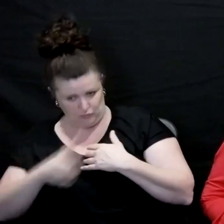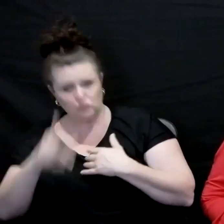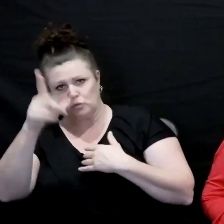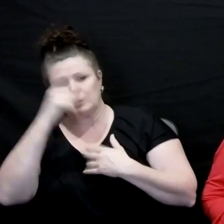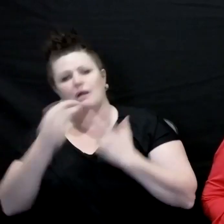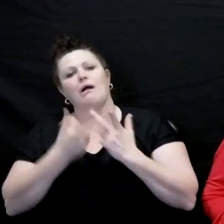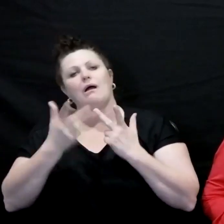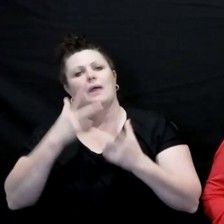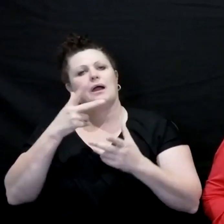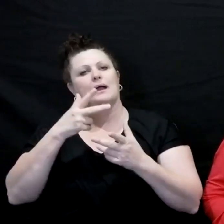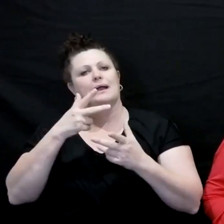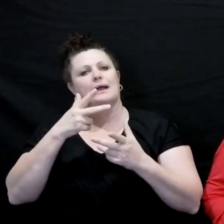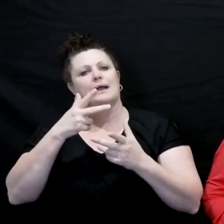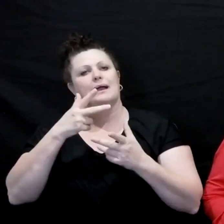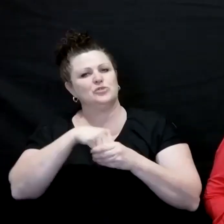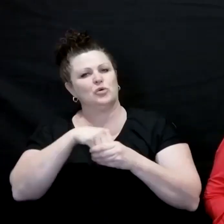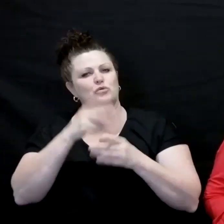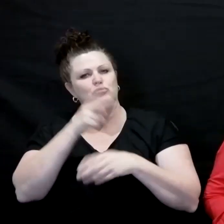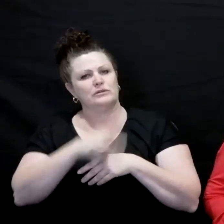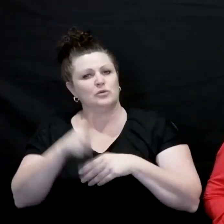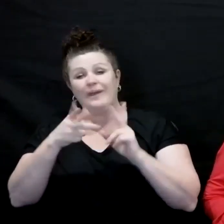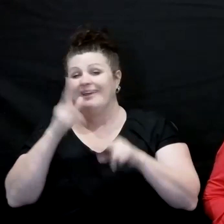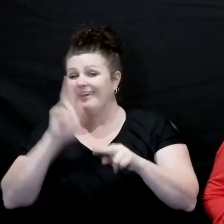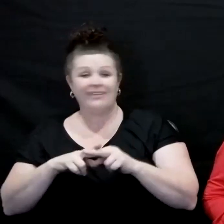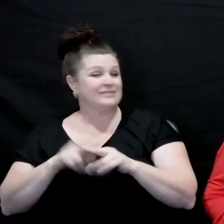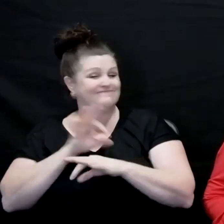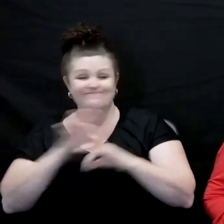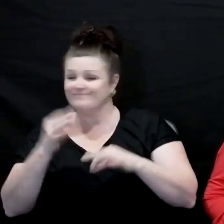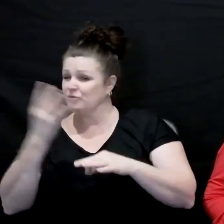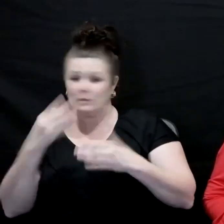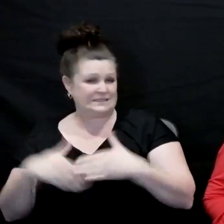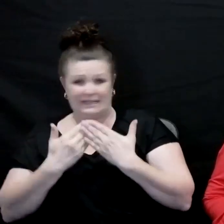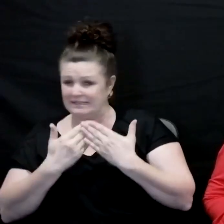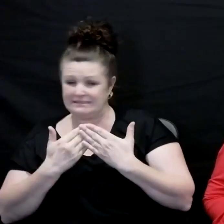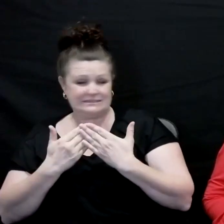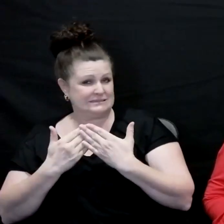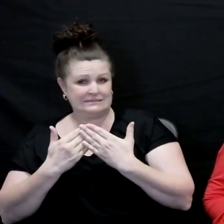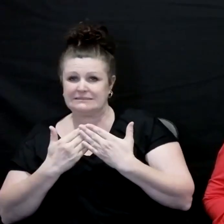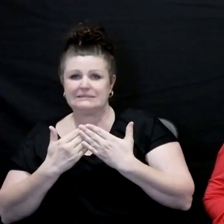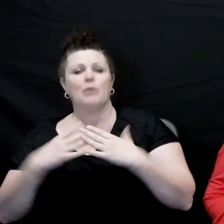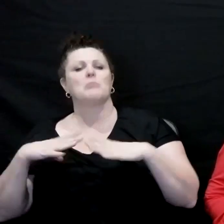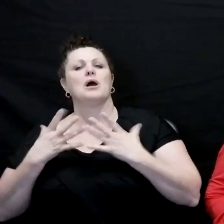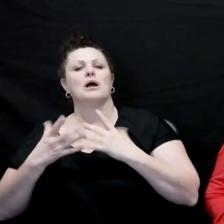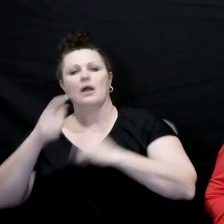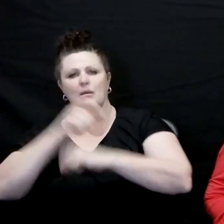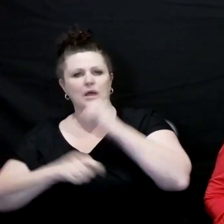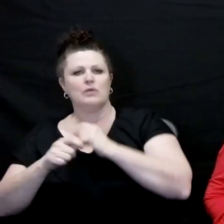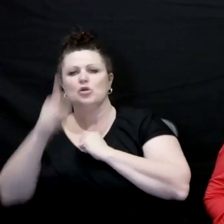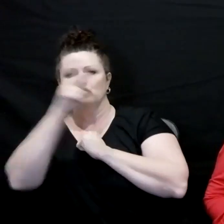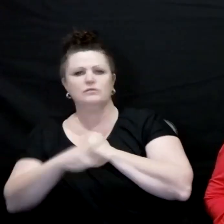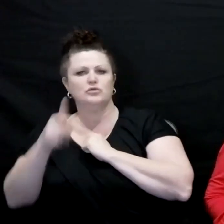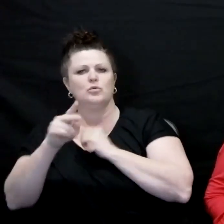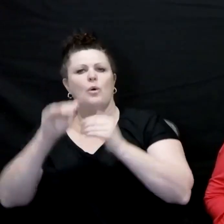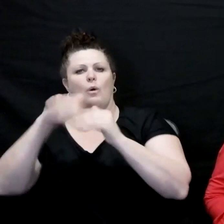review. If we don't make it within 14 days, it automatically becomes a review of a reviewable